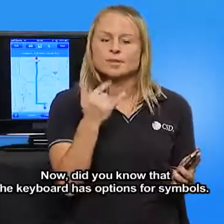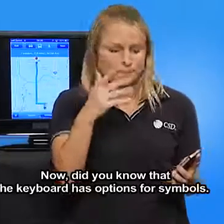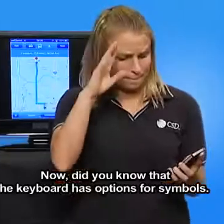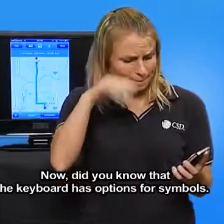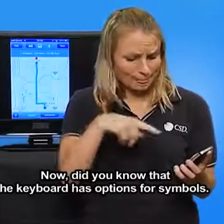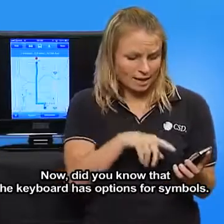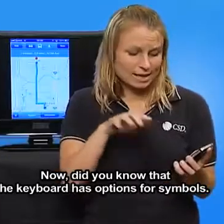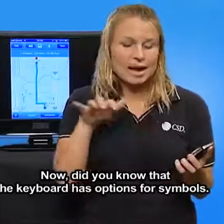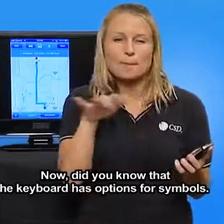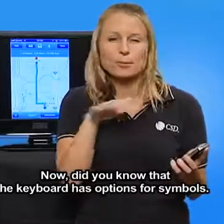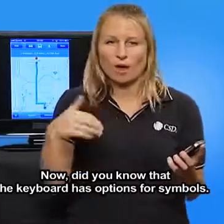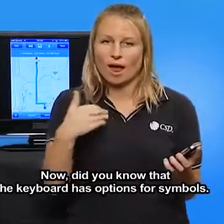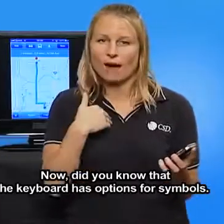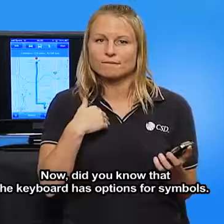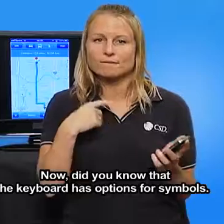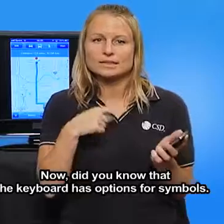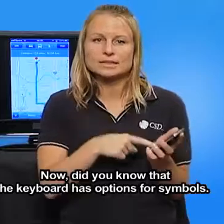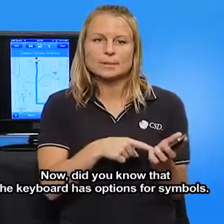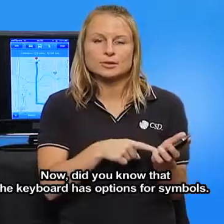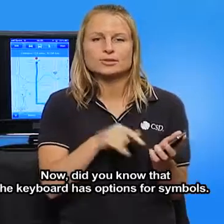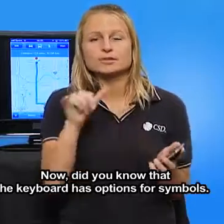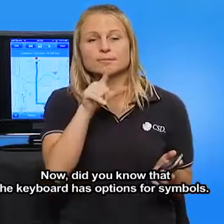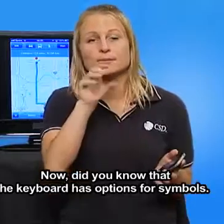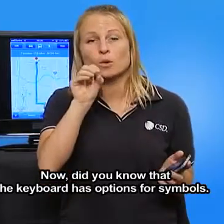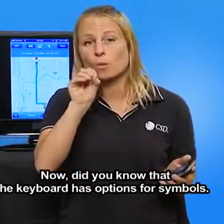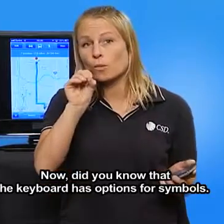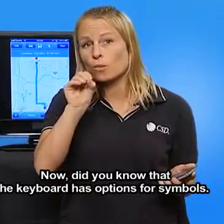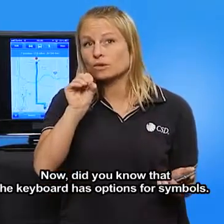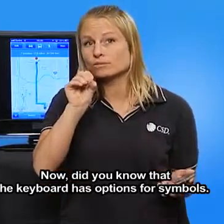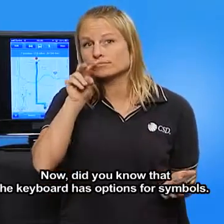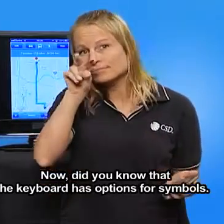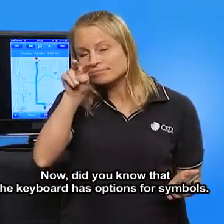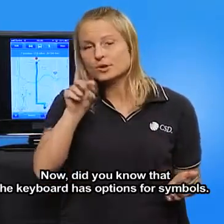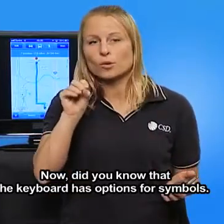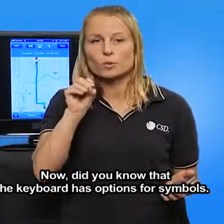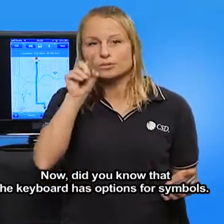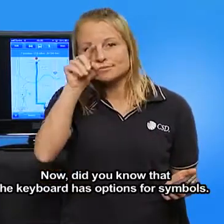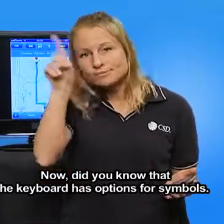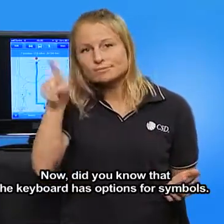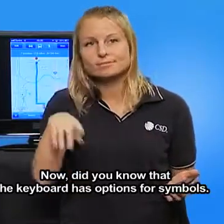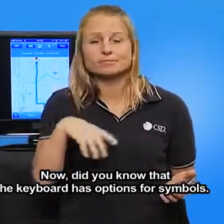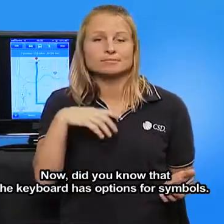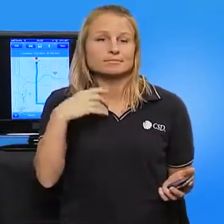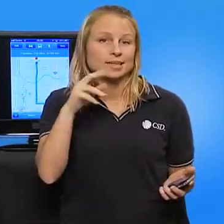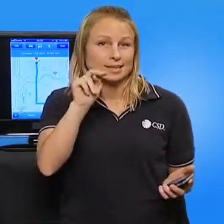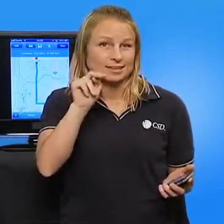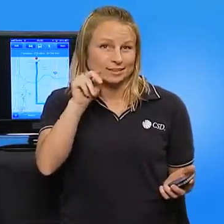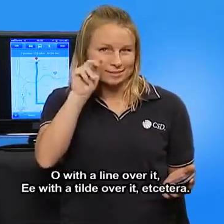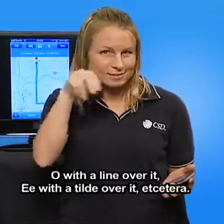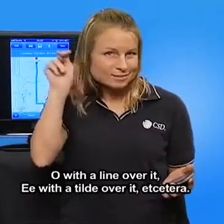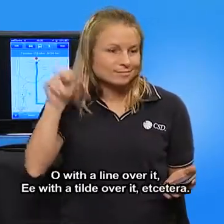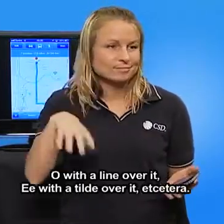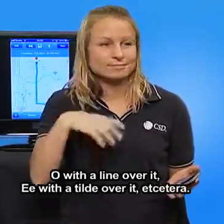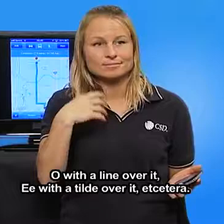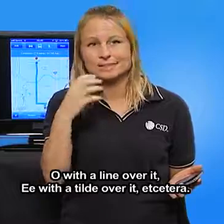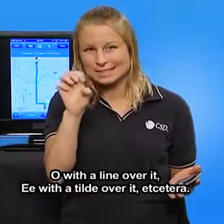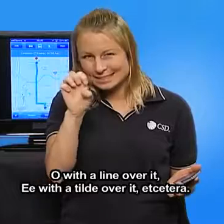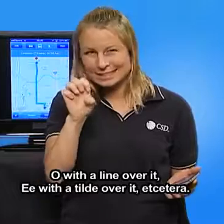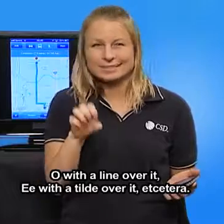Now, did you know that the keyboard has options for symbols? O with a line over it, A